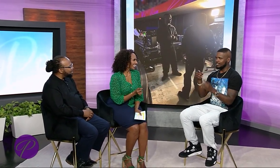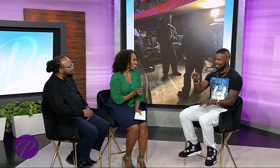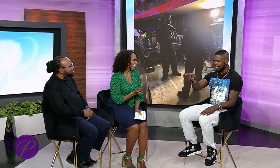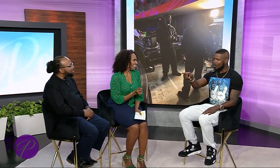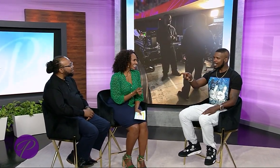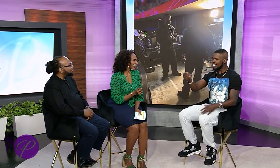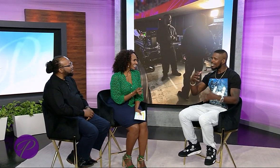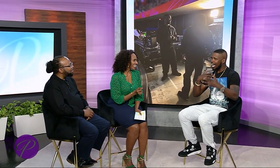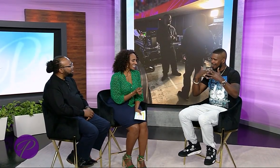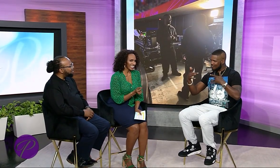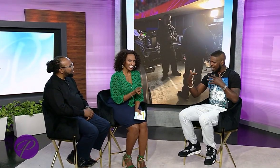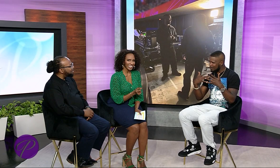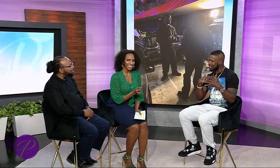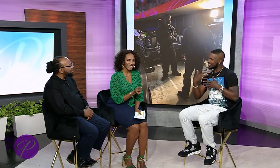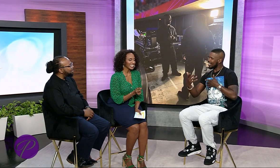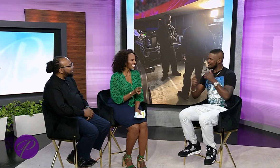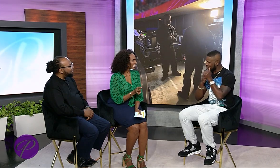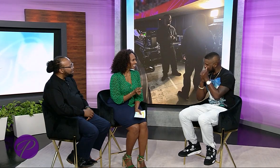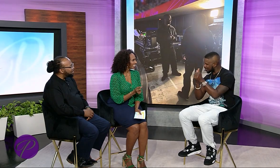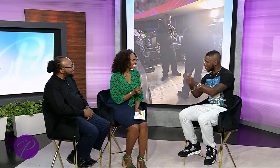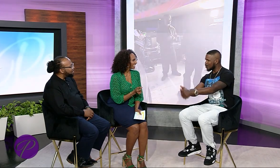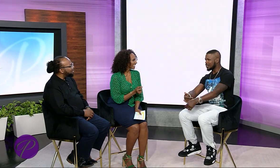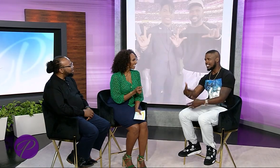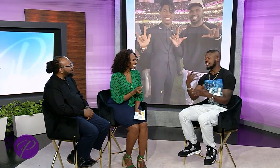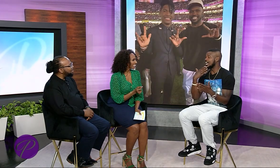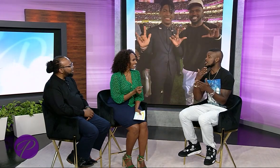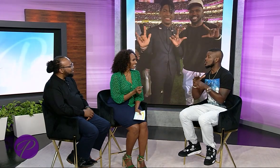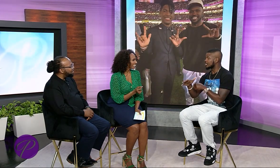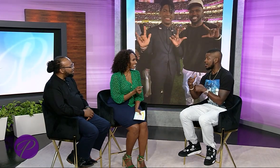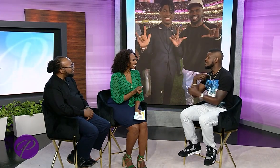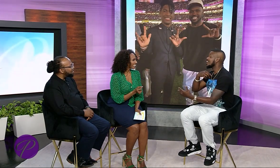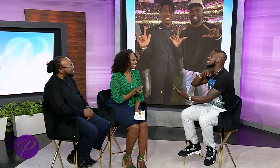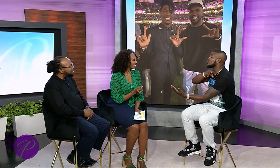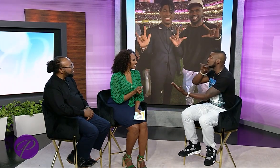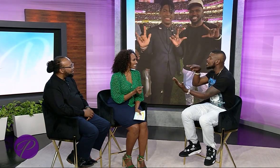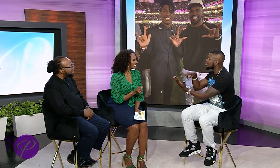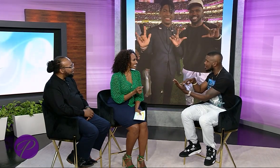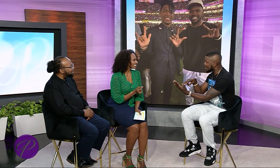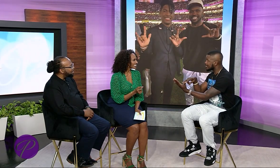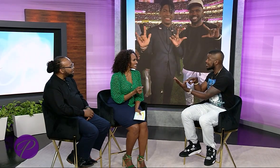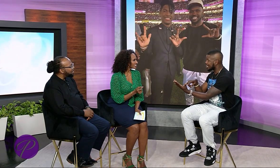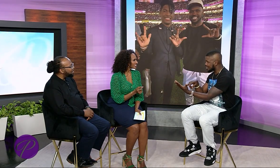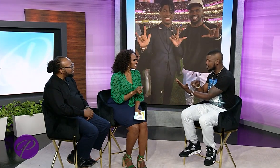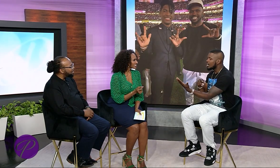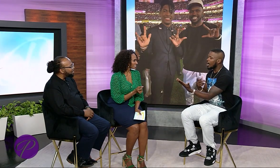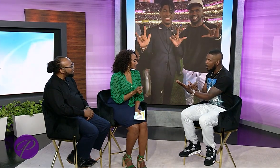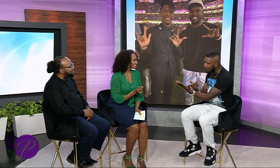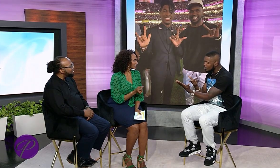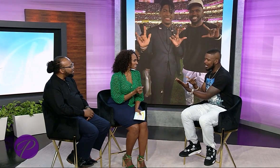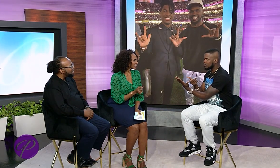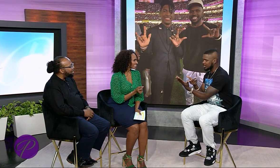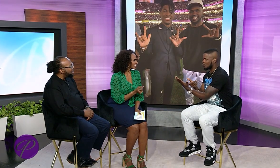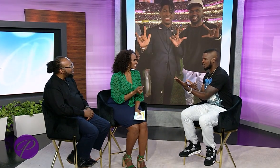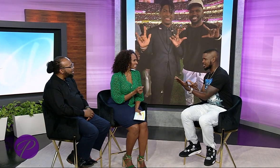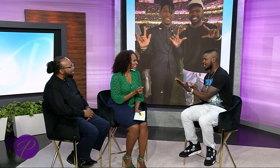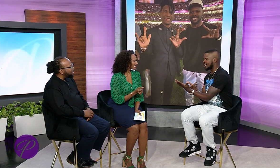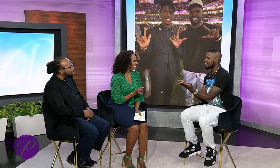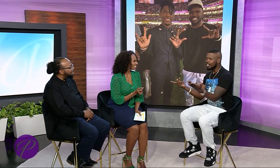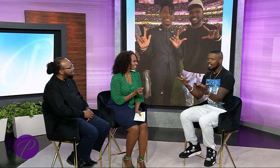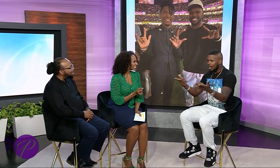like, okay, I can vibe with it, I can follow along with it, that's good enough. And then when they look at it later, oh, that's what the word are. Okay,